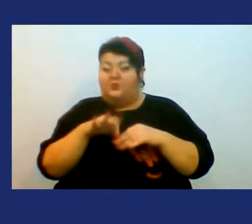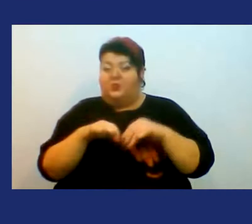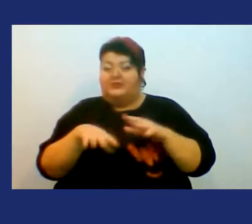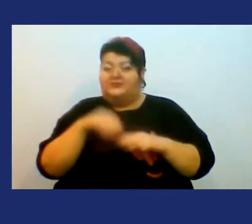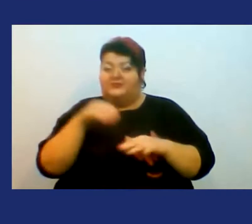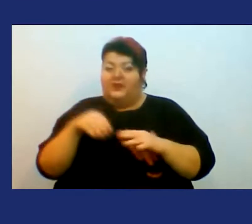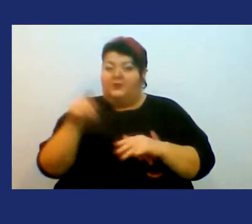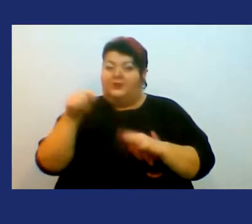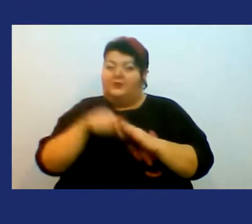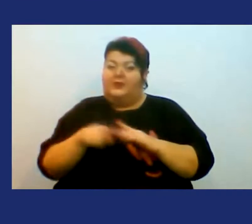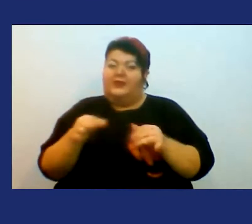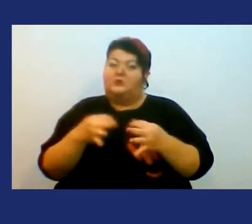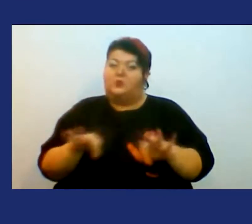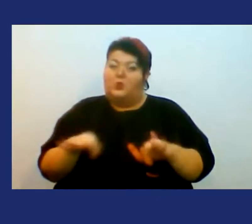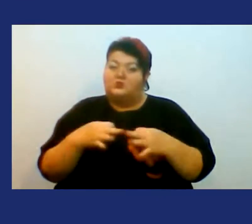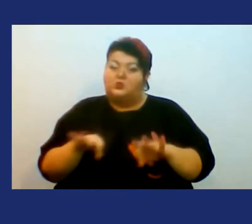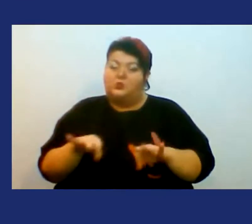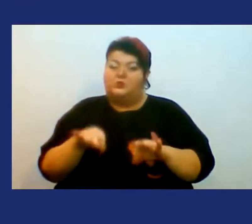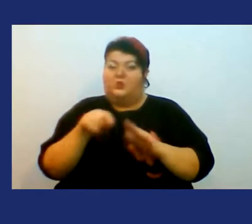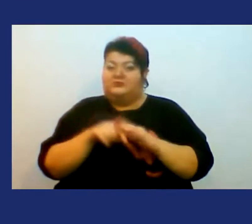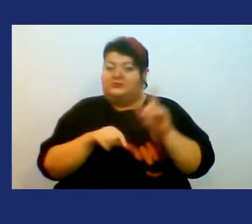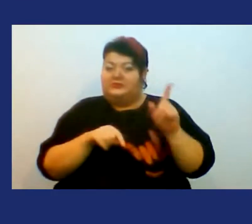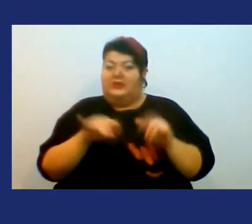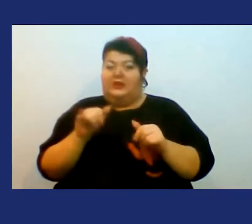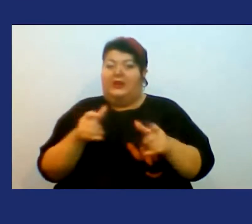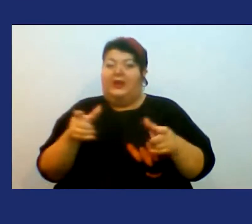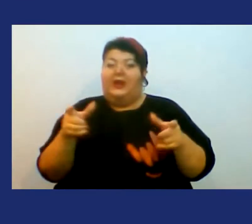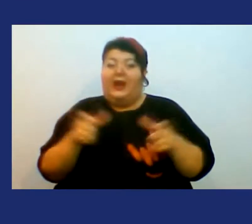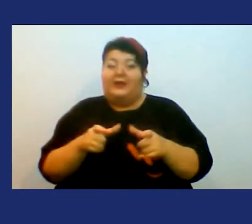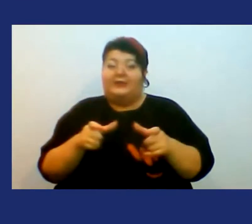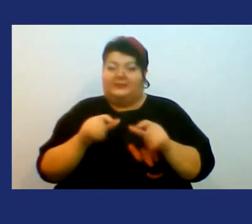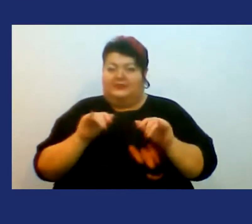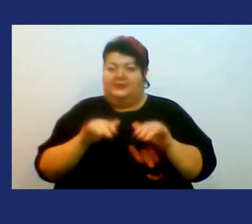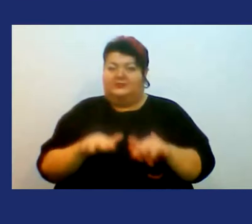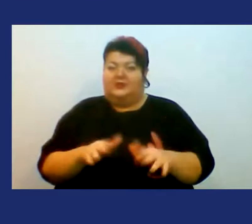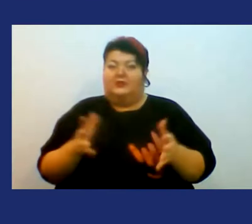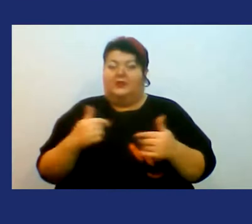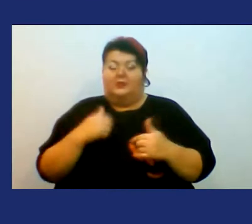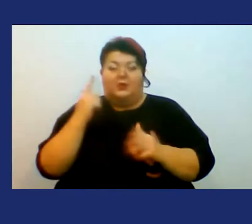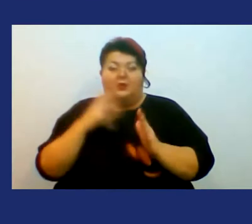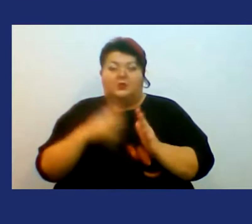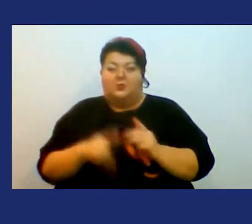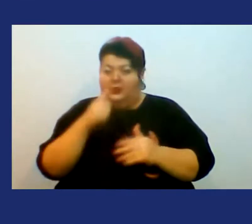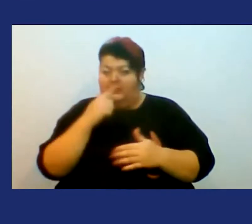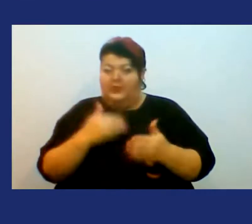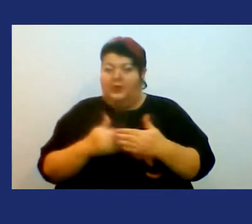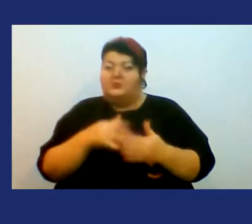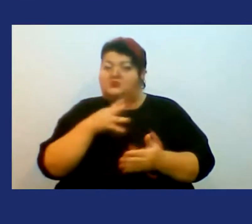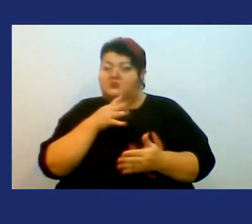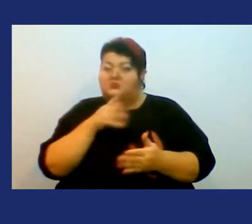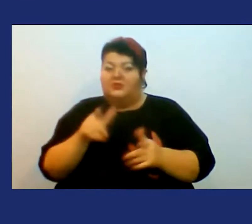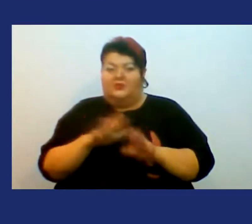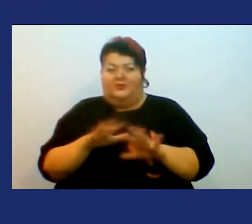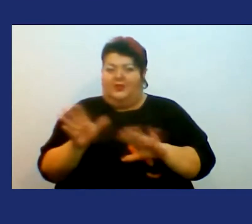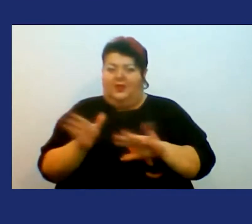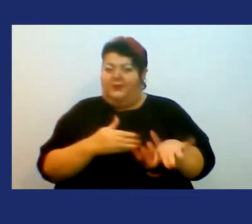keeping a close eye on the US presidential elections, both from the standpoint of accessibility and lockdown and quarantine